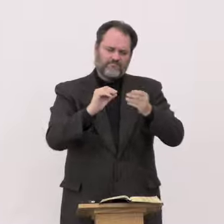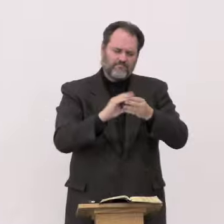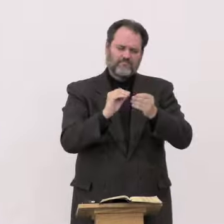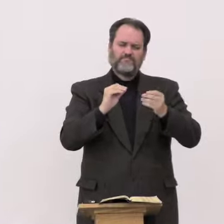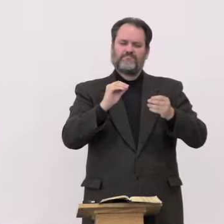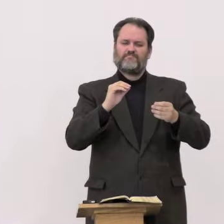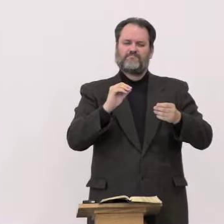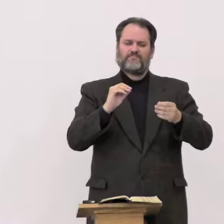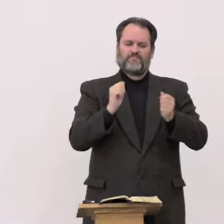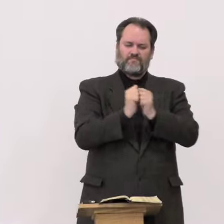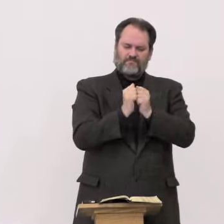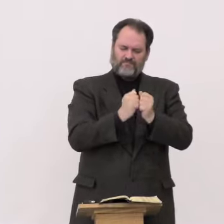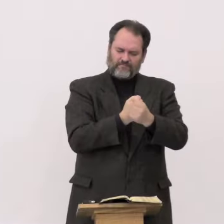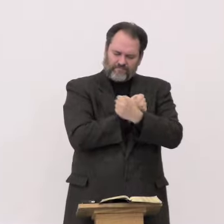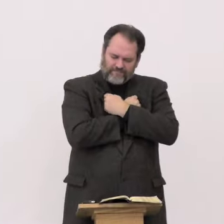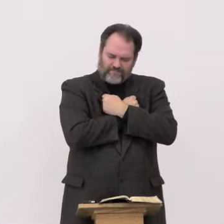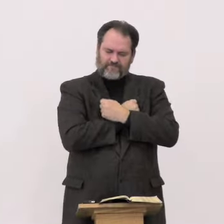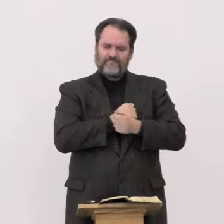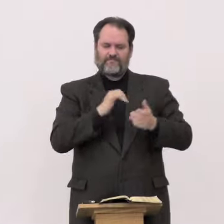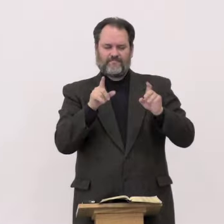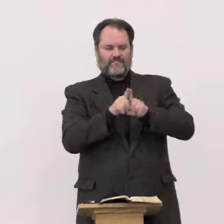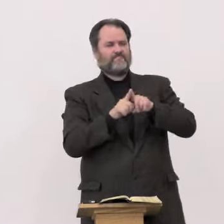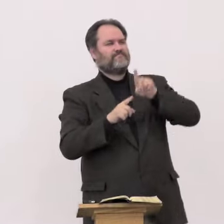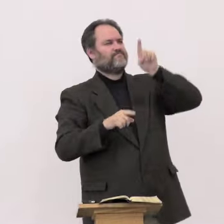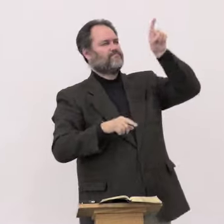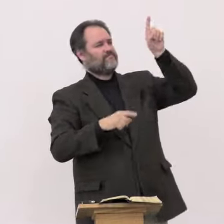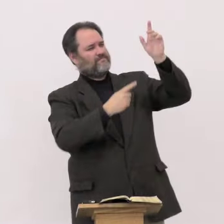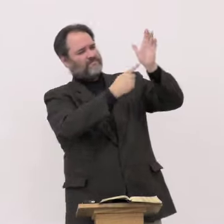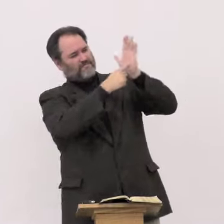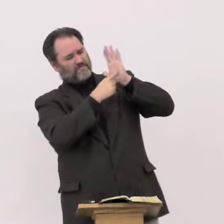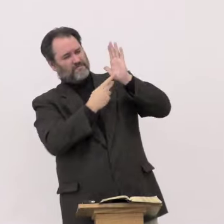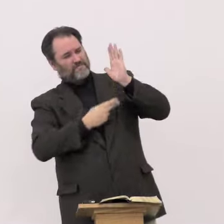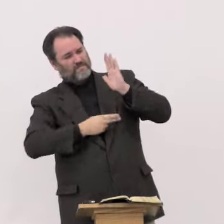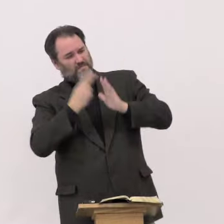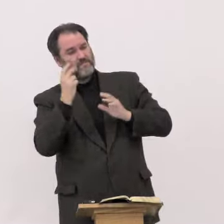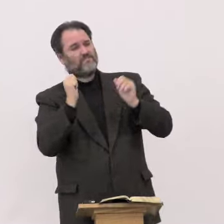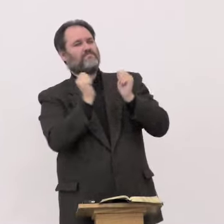and help me to be truthful, to speak